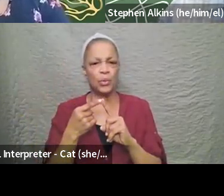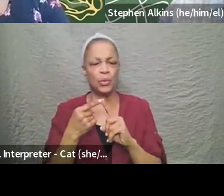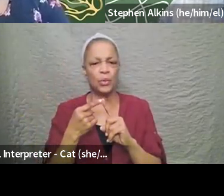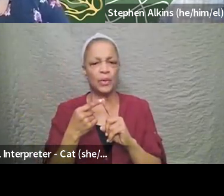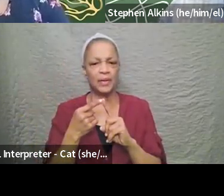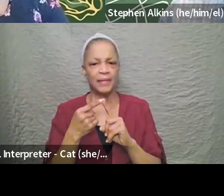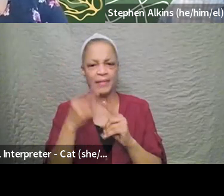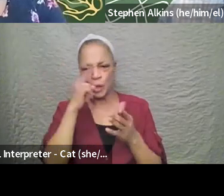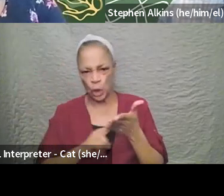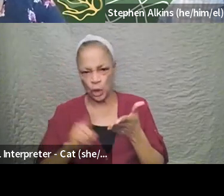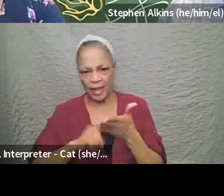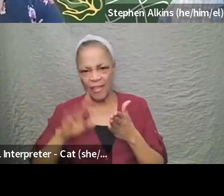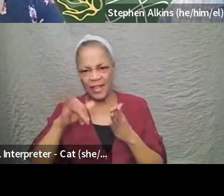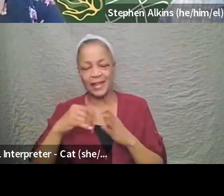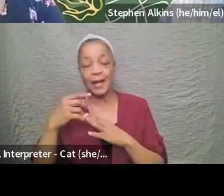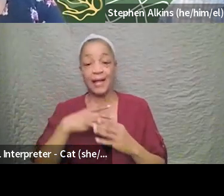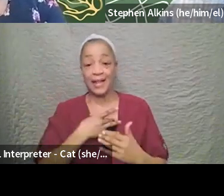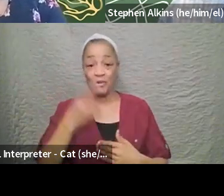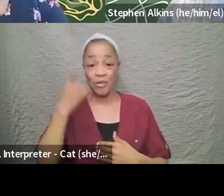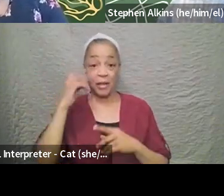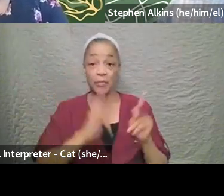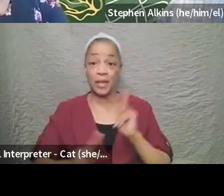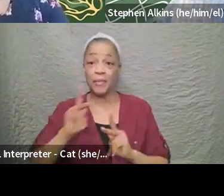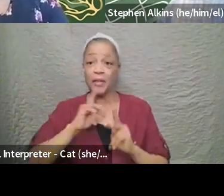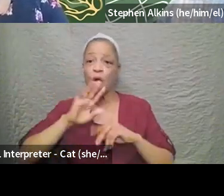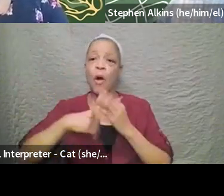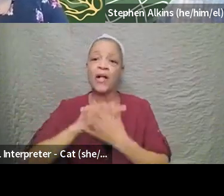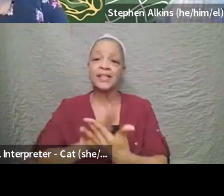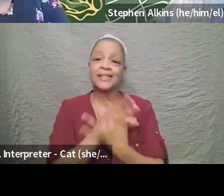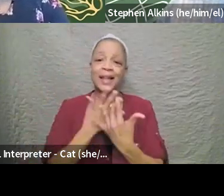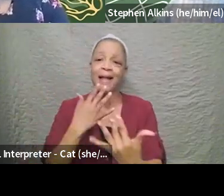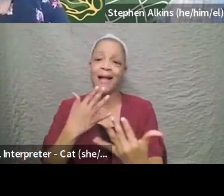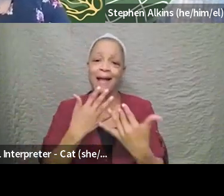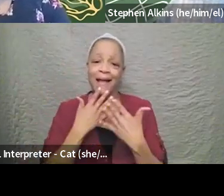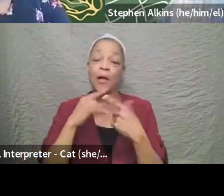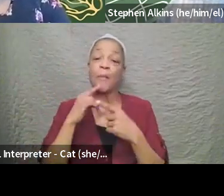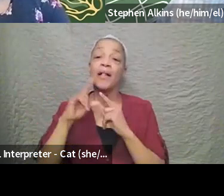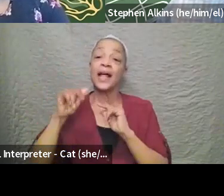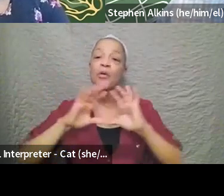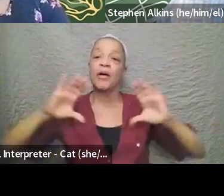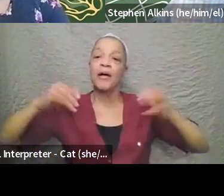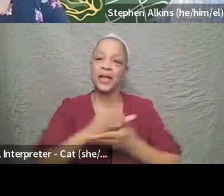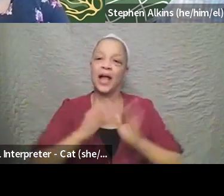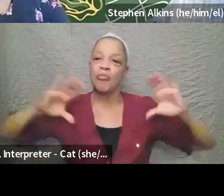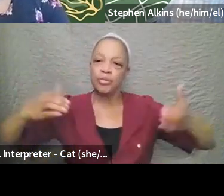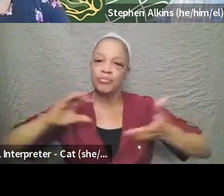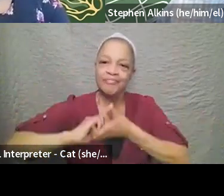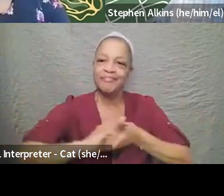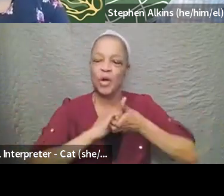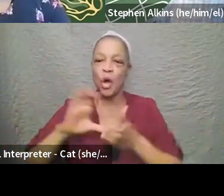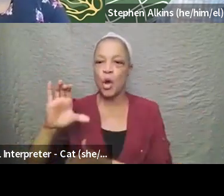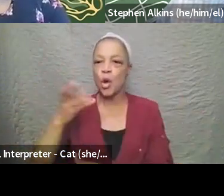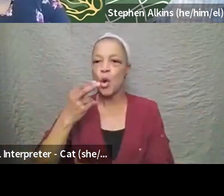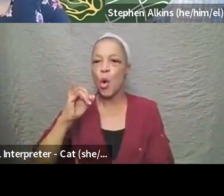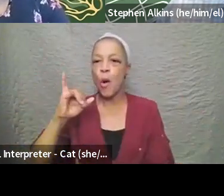looking at this. I like to think of like people who are all singing, and eventually we're going to be a choir. Like everybody's singing this song, but what